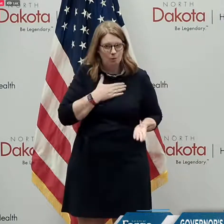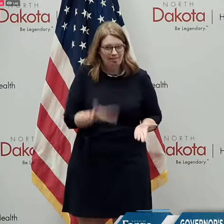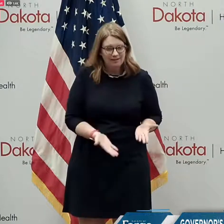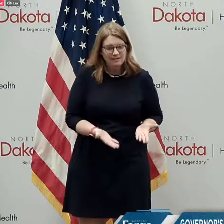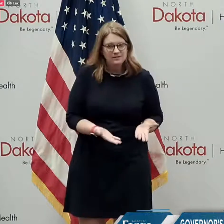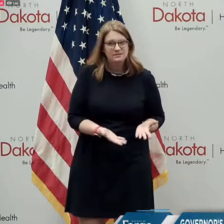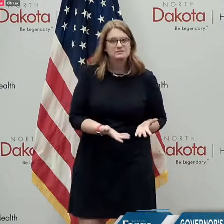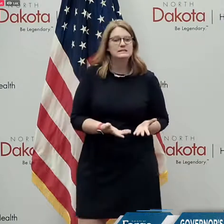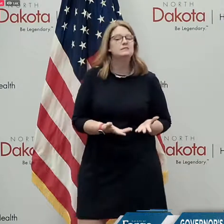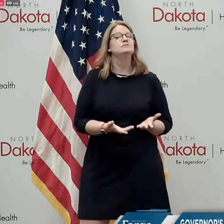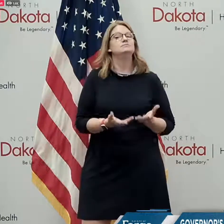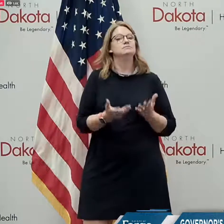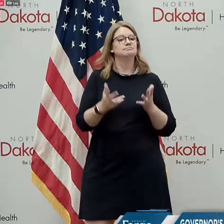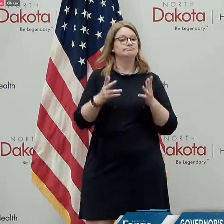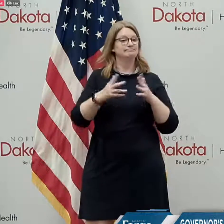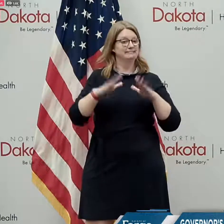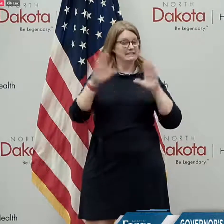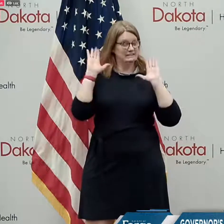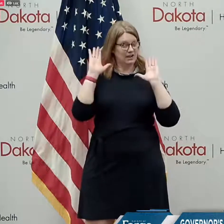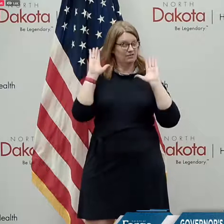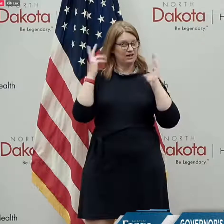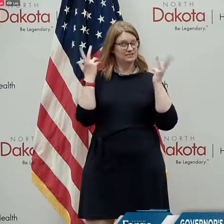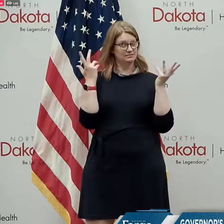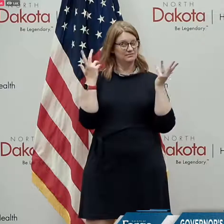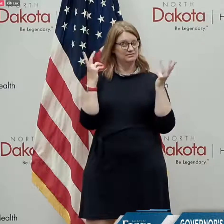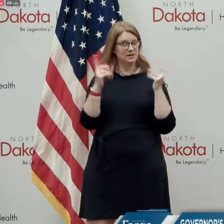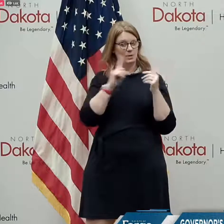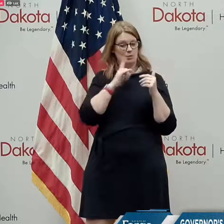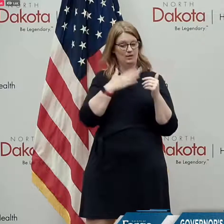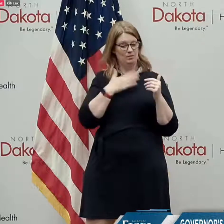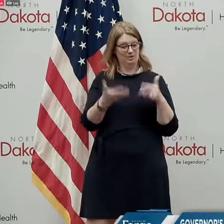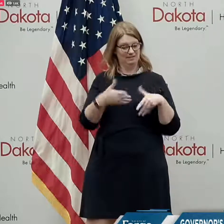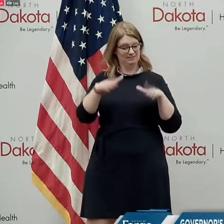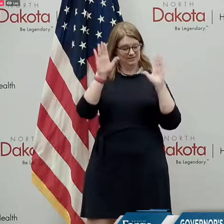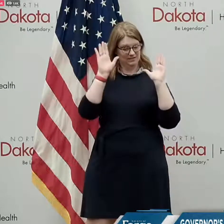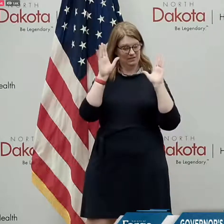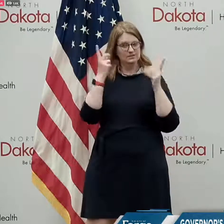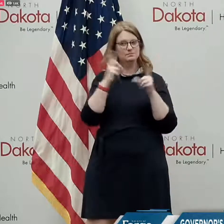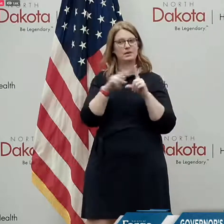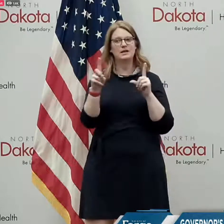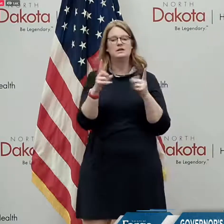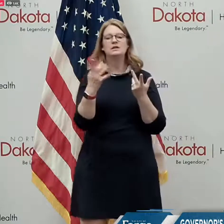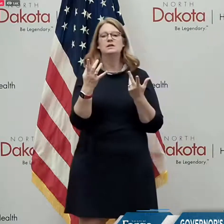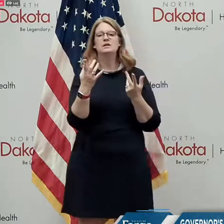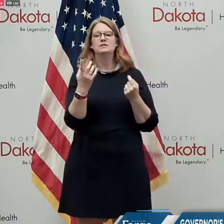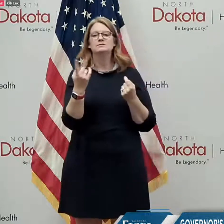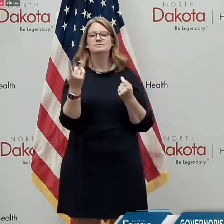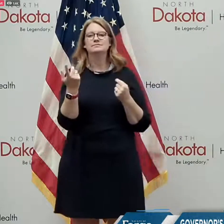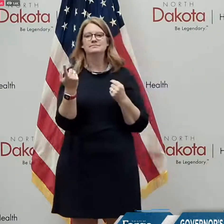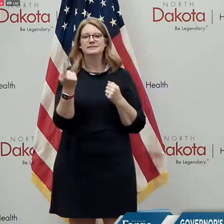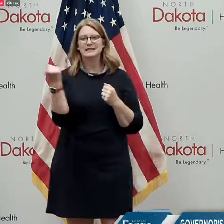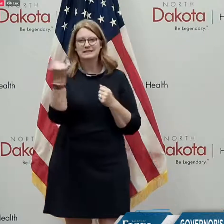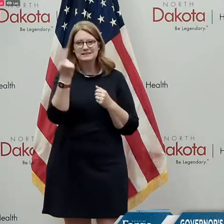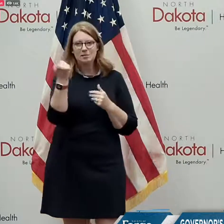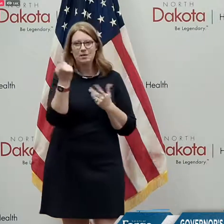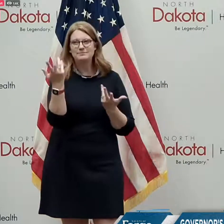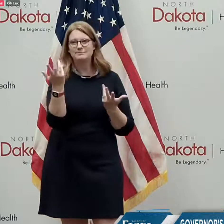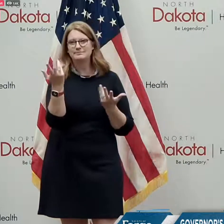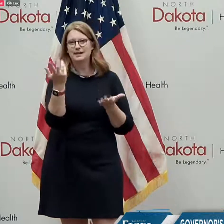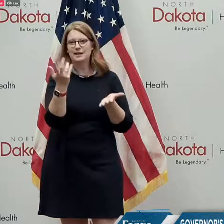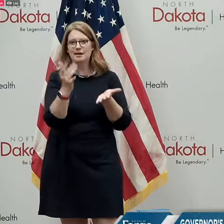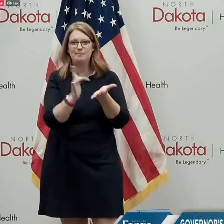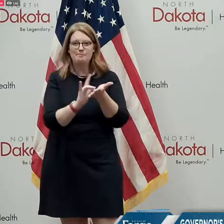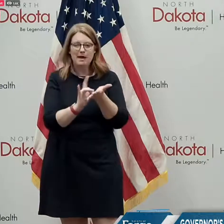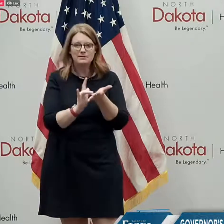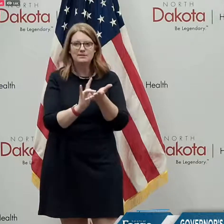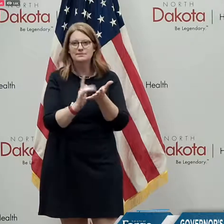to make the sacrifice. All people in state government make the sacrifice, but when you're you're someone who's got a medical license